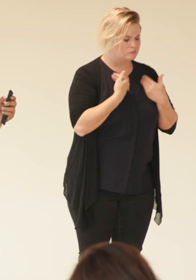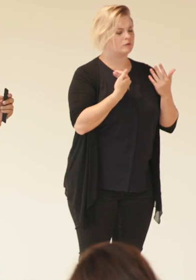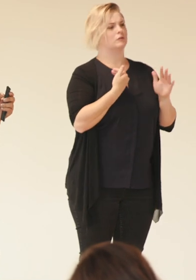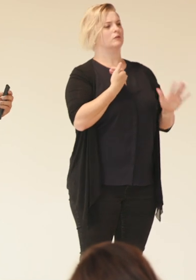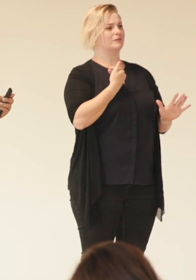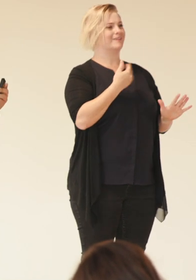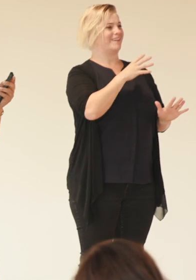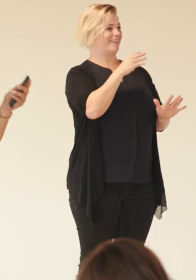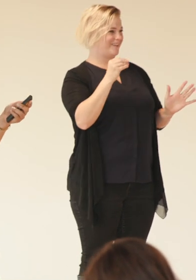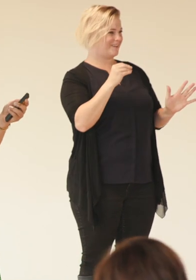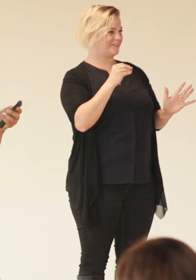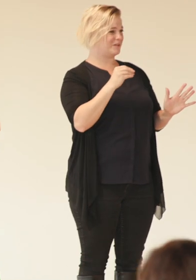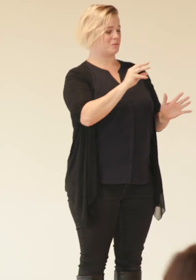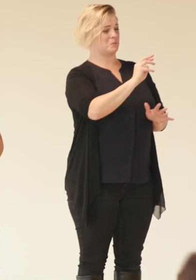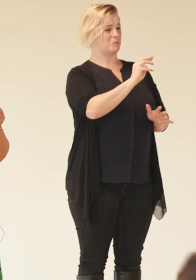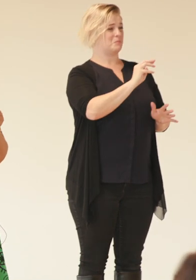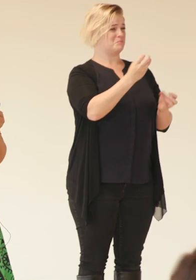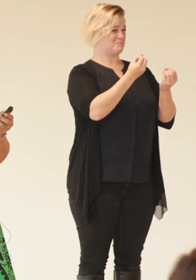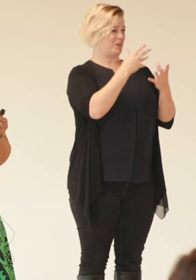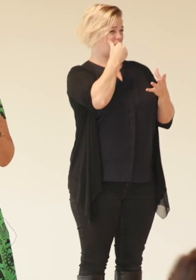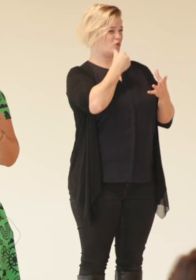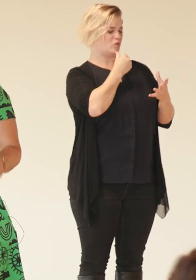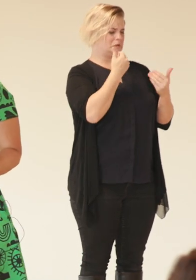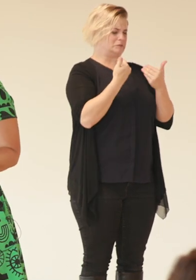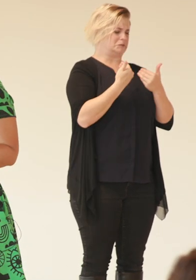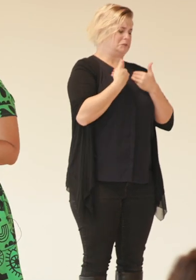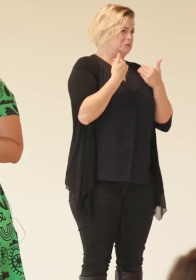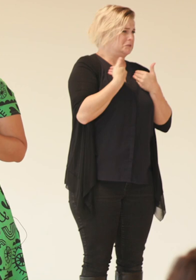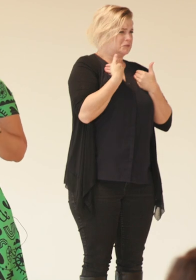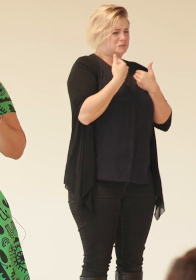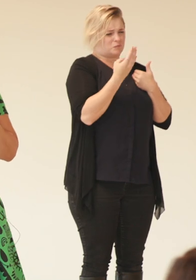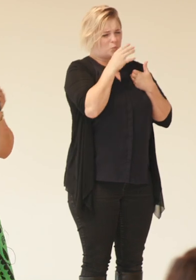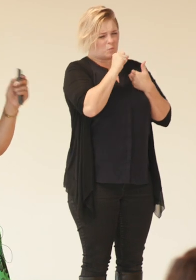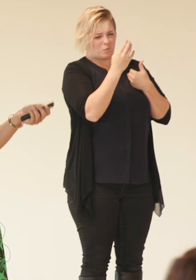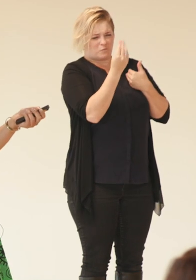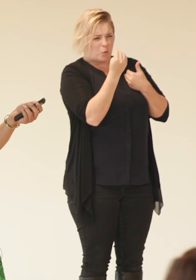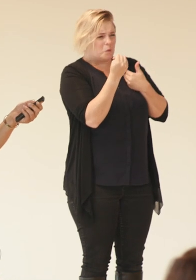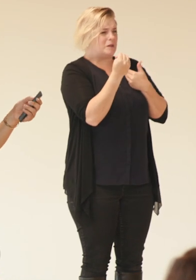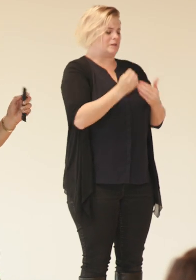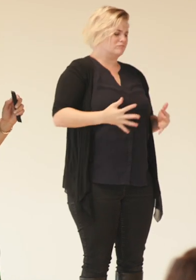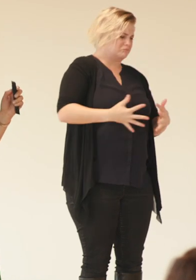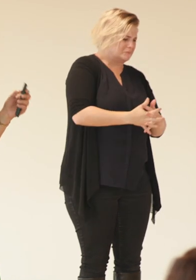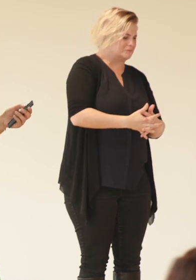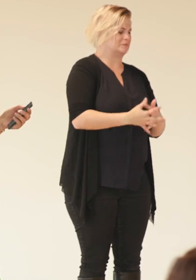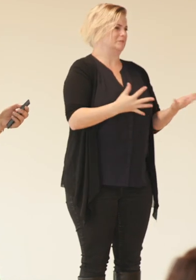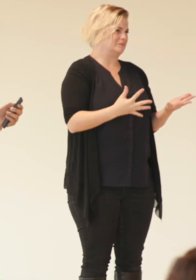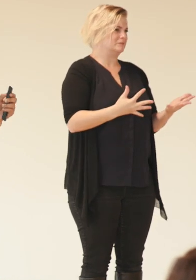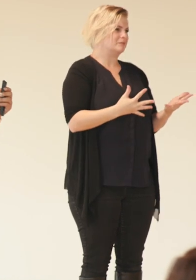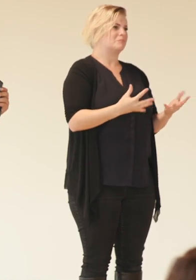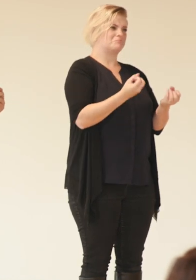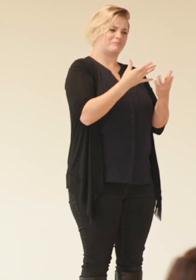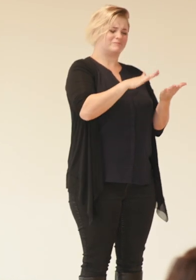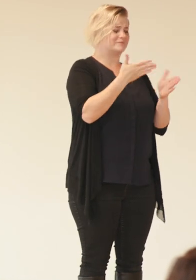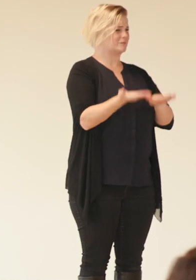that kill teenage girls, which is pregnancy before the age of 18. So I learned so many things going to this place